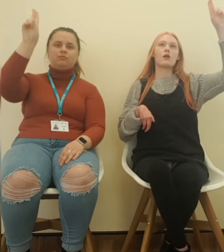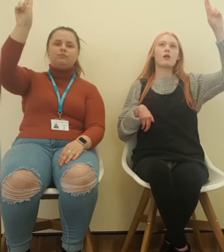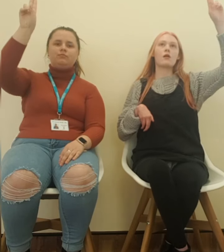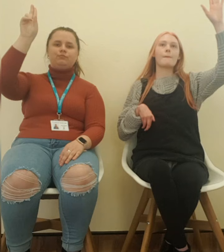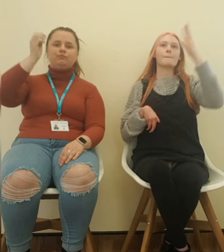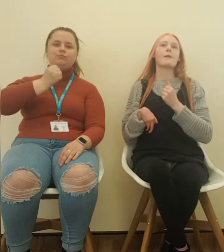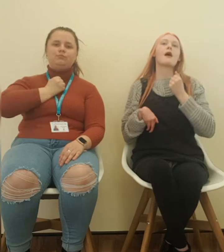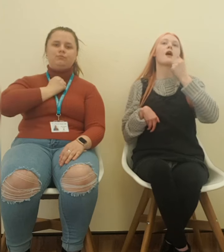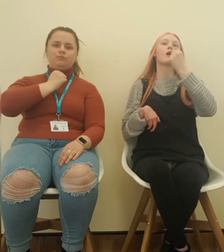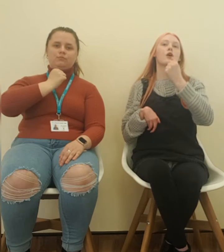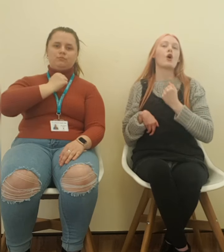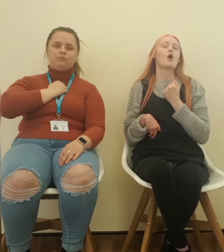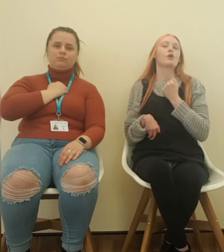call my home.